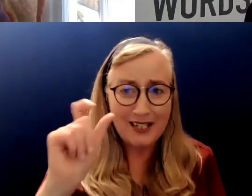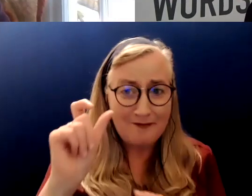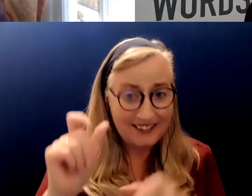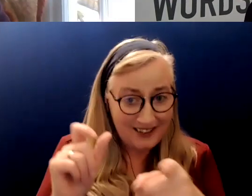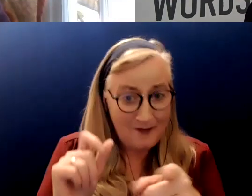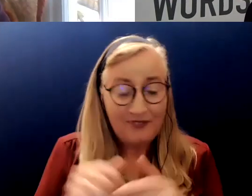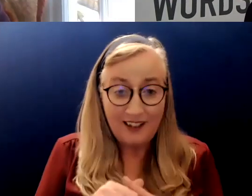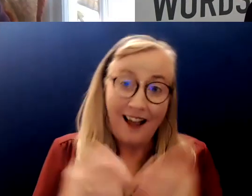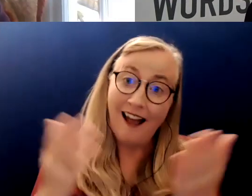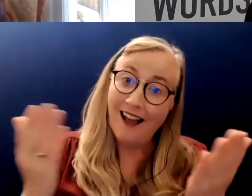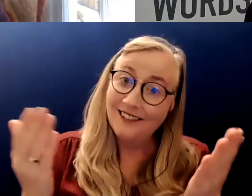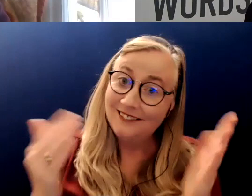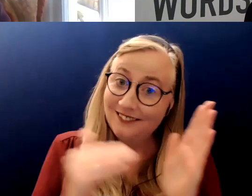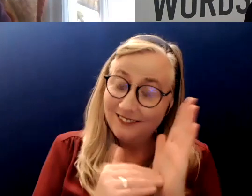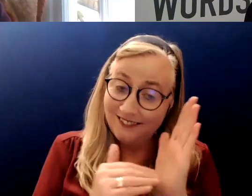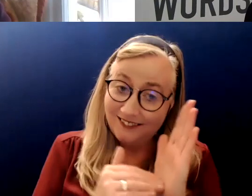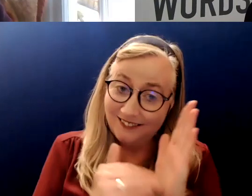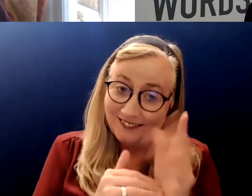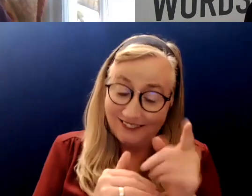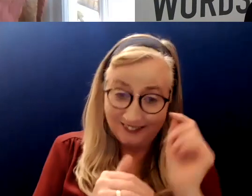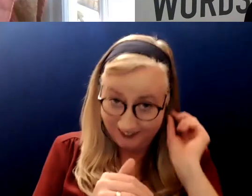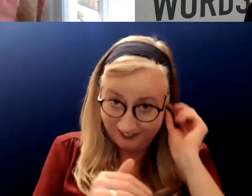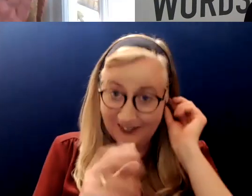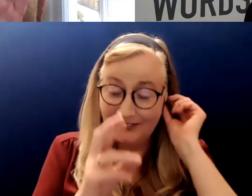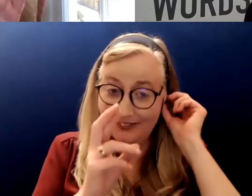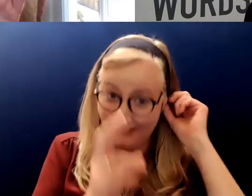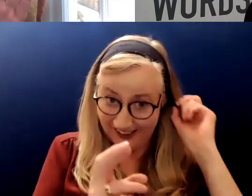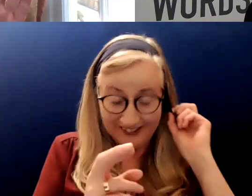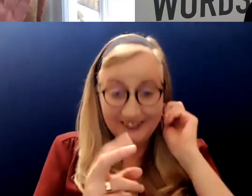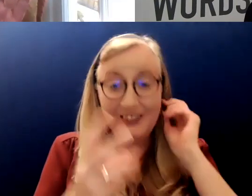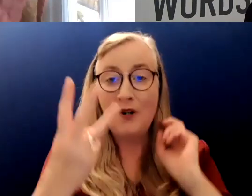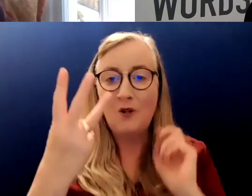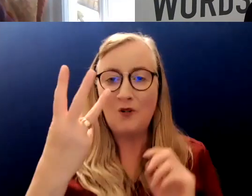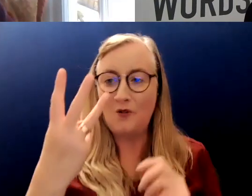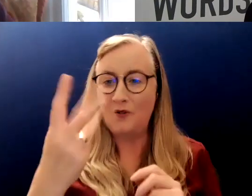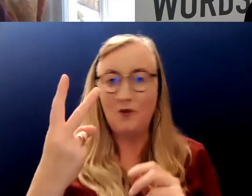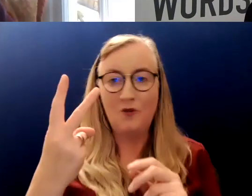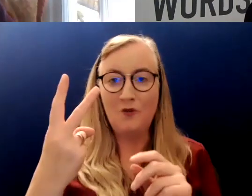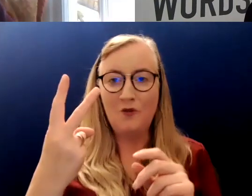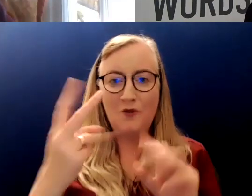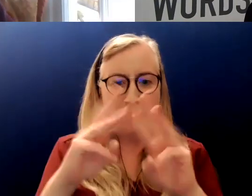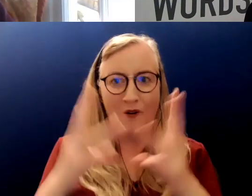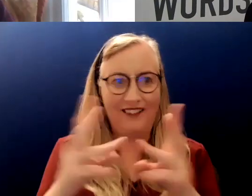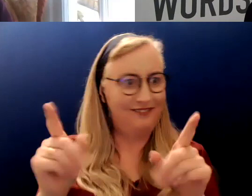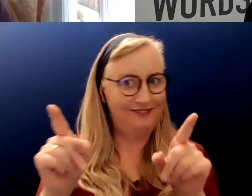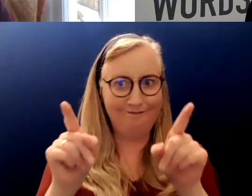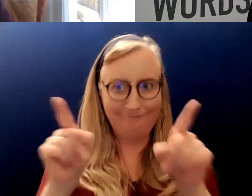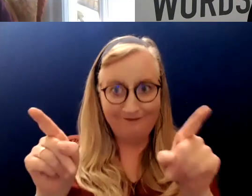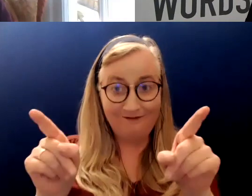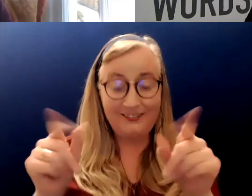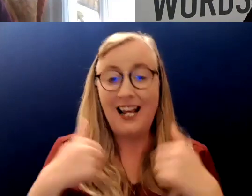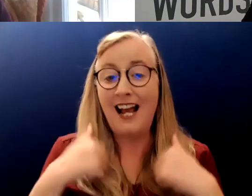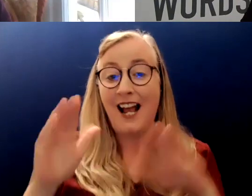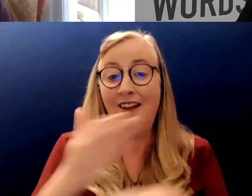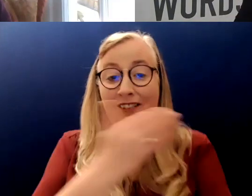Well, yes, and I have to say you hit it right on the head. There were two worlds. And I have to start with